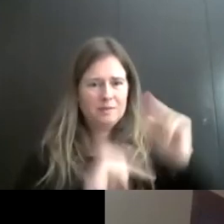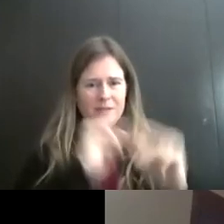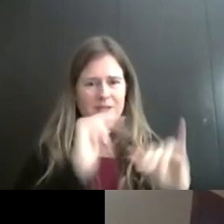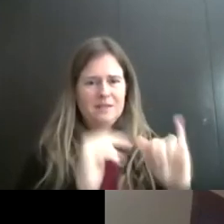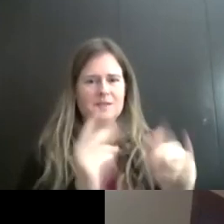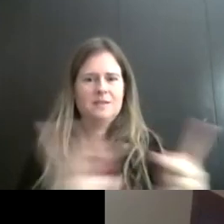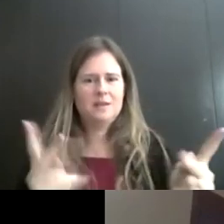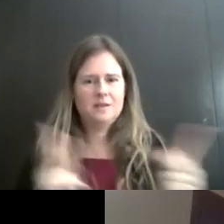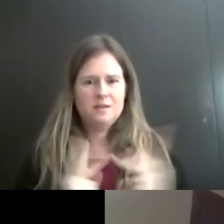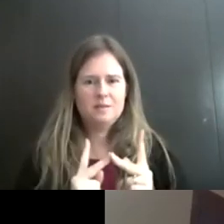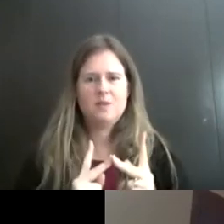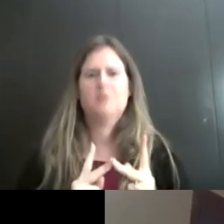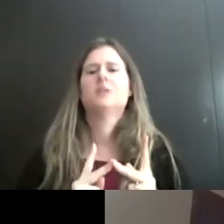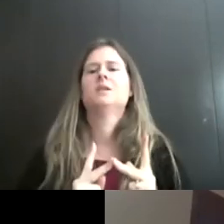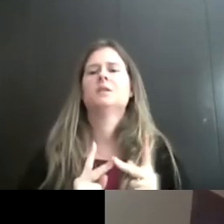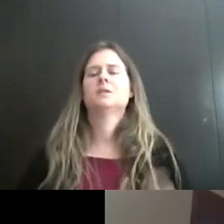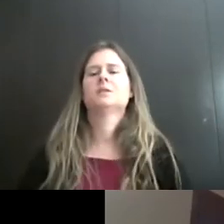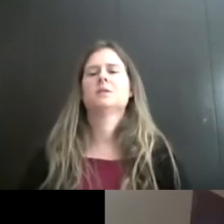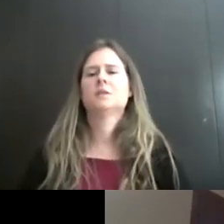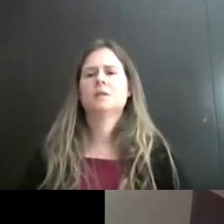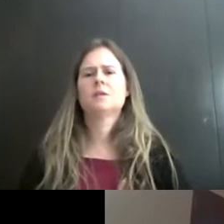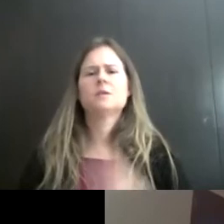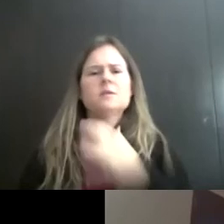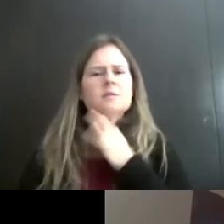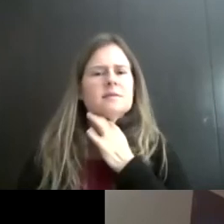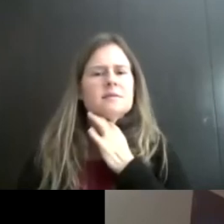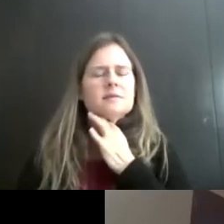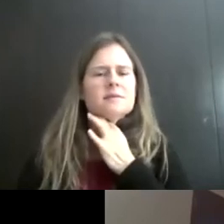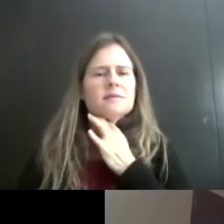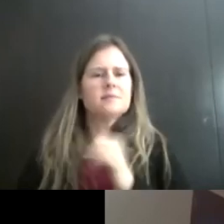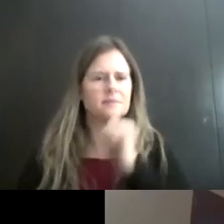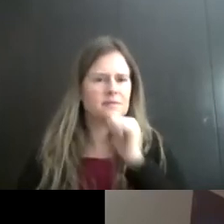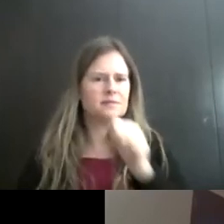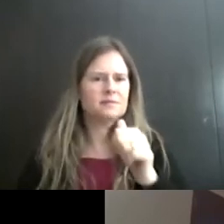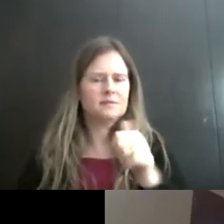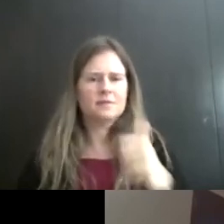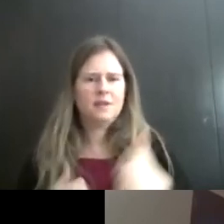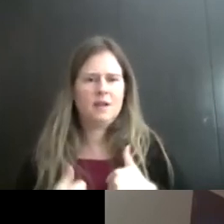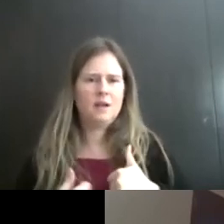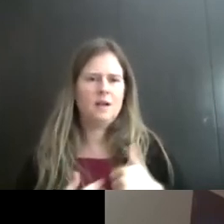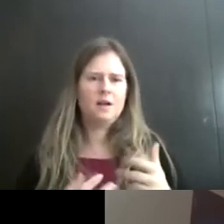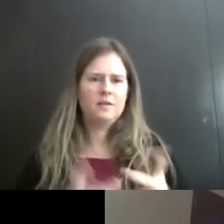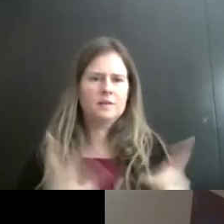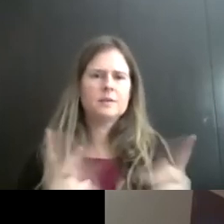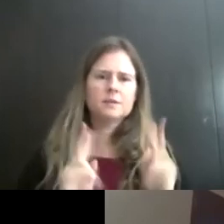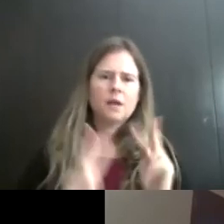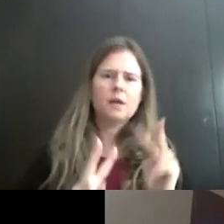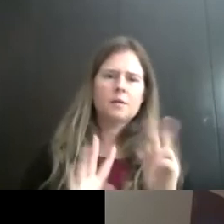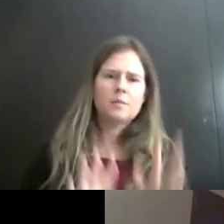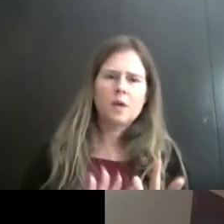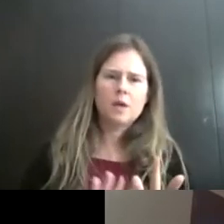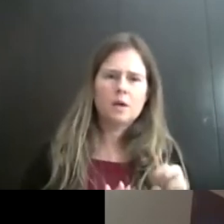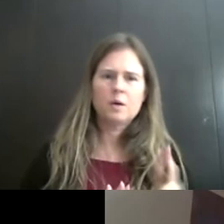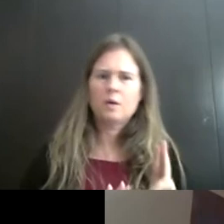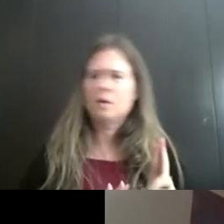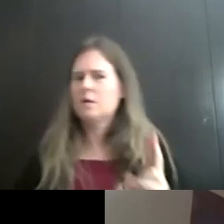the village. So they're wondering, were there not site monitors, or it sounds like buildings are still being